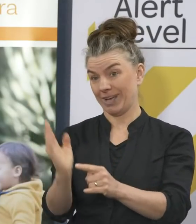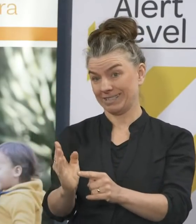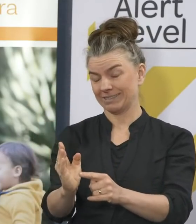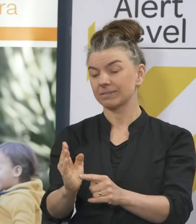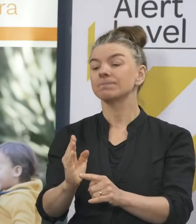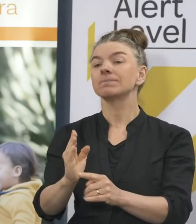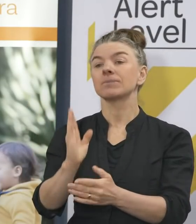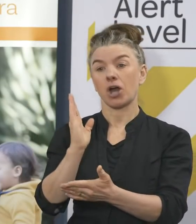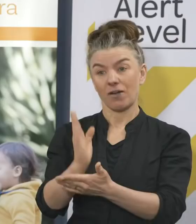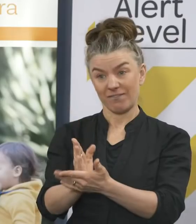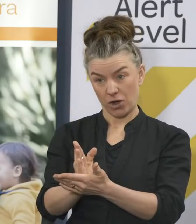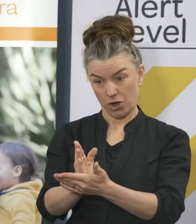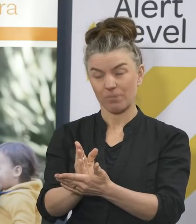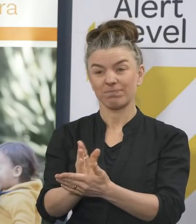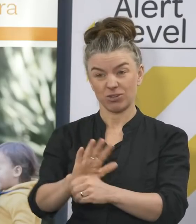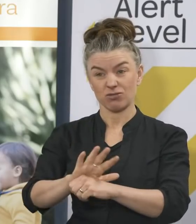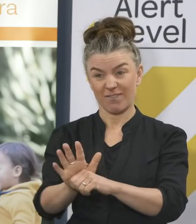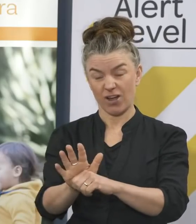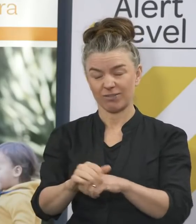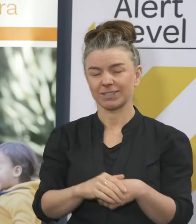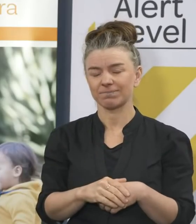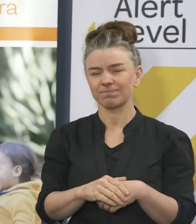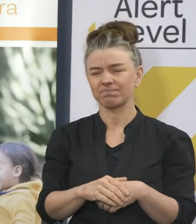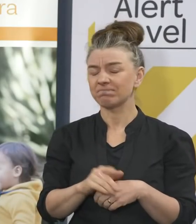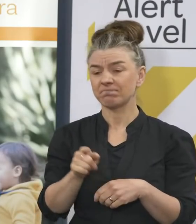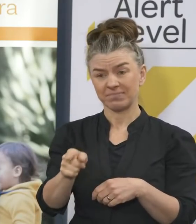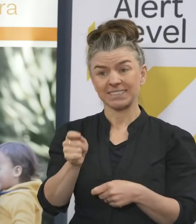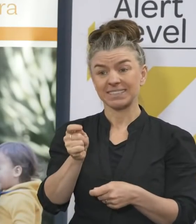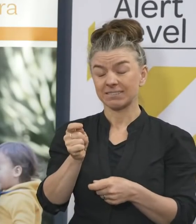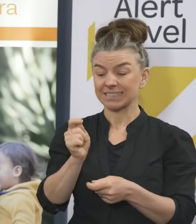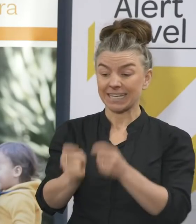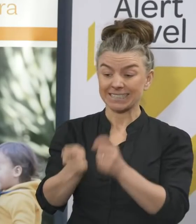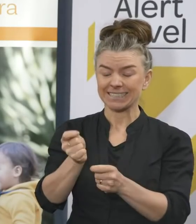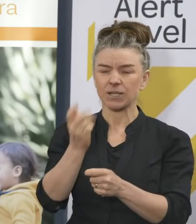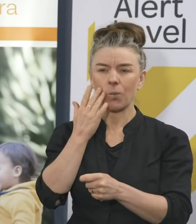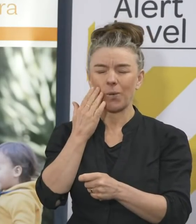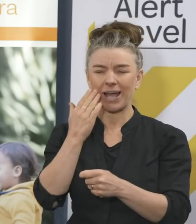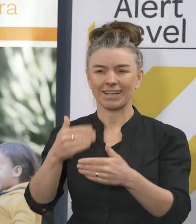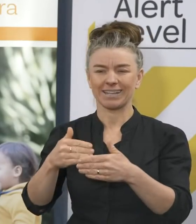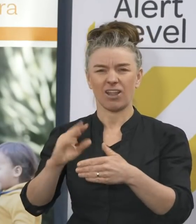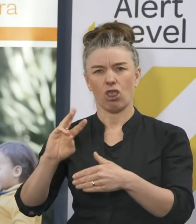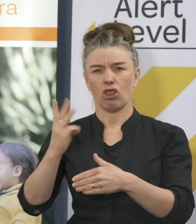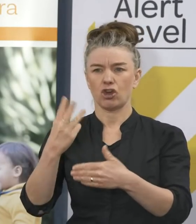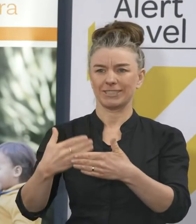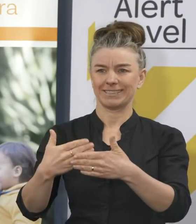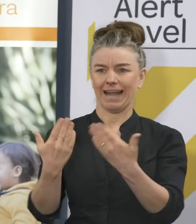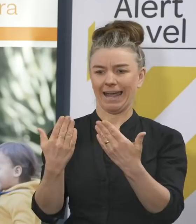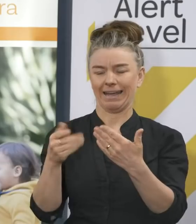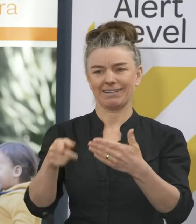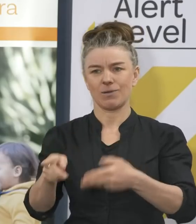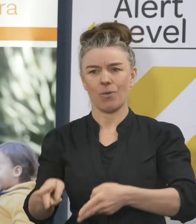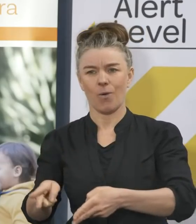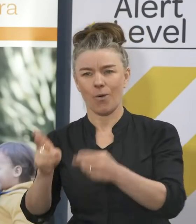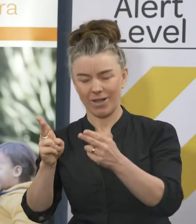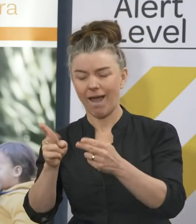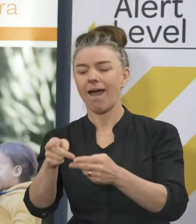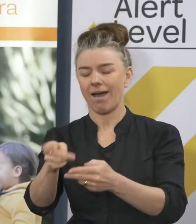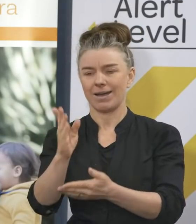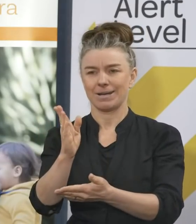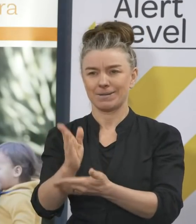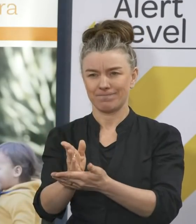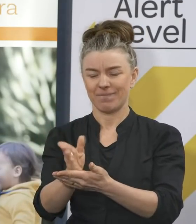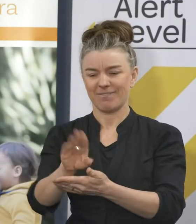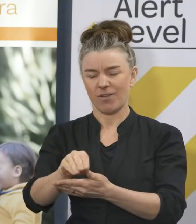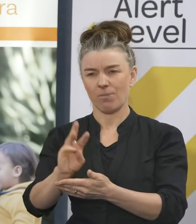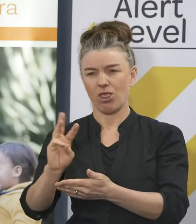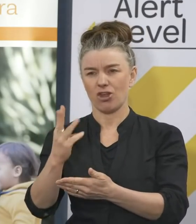positive for COVID-19 following routine testing around day 3 of her managed isolation. Everyone who was